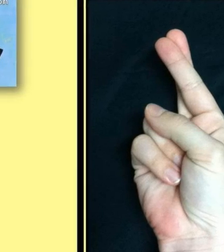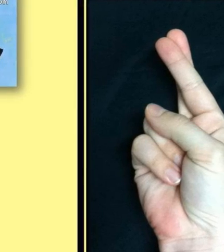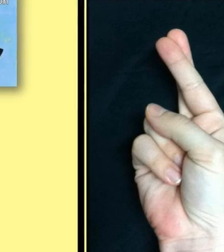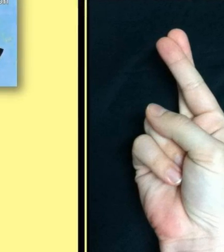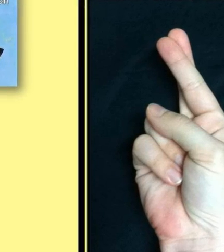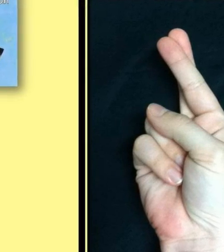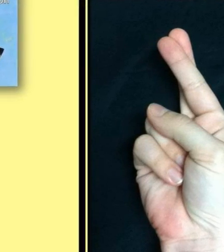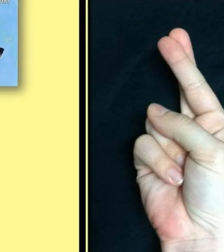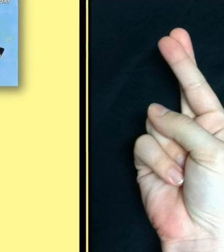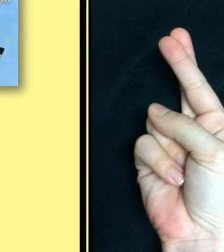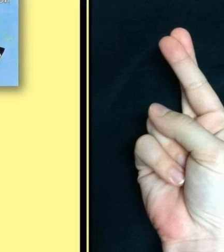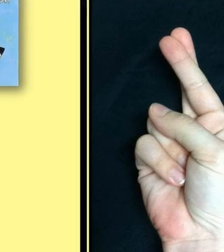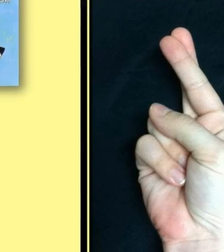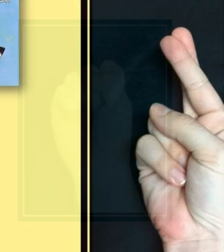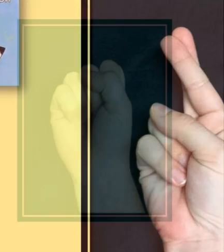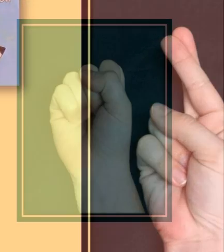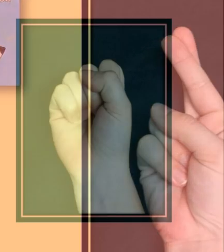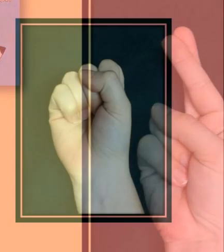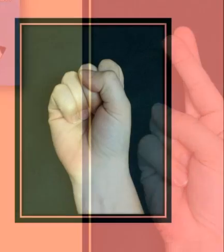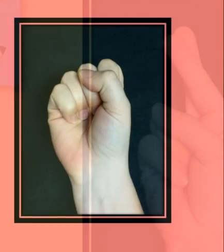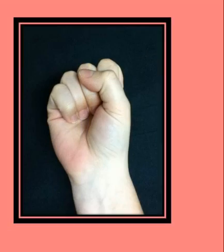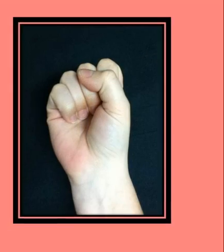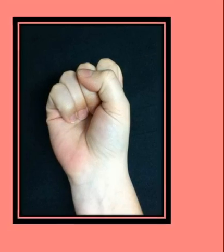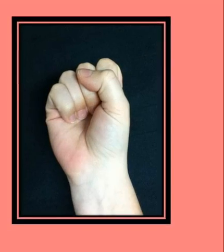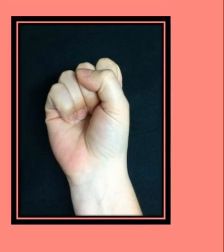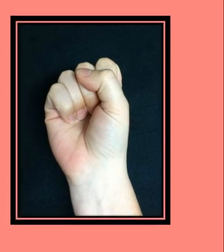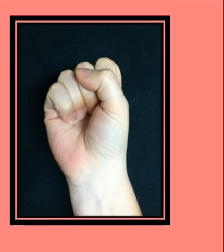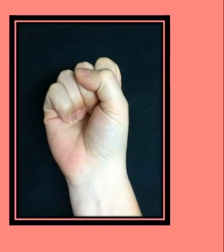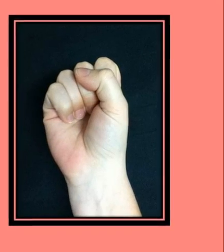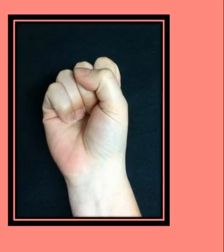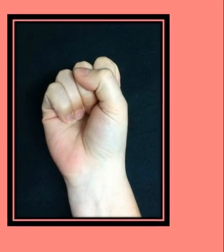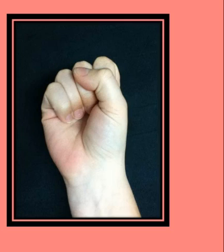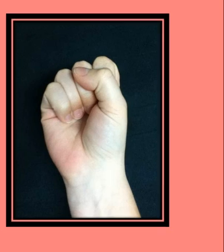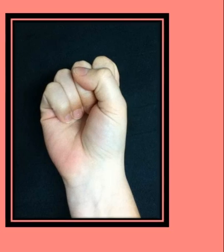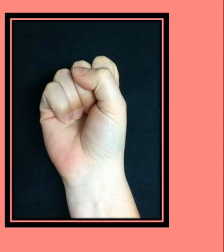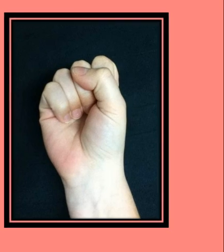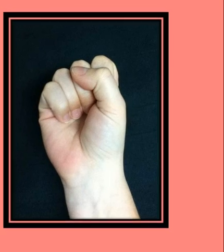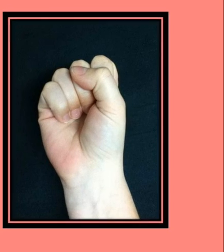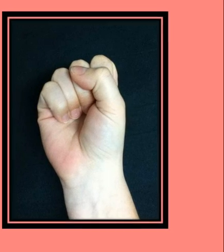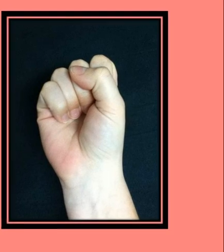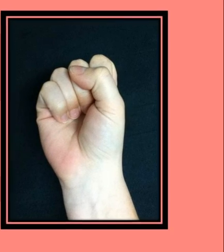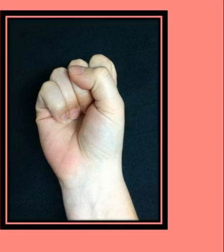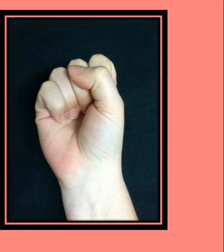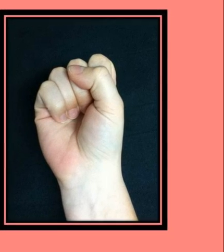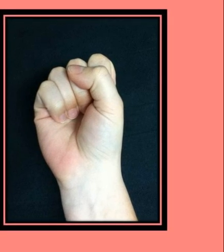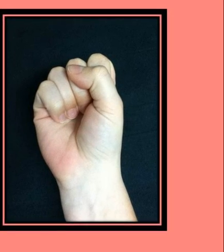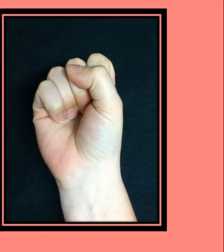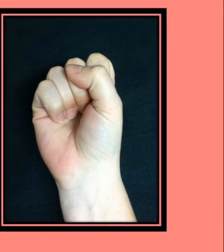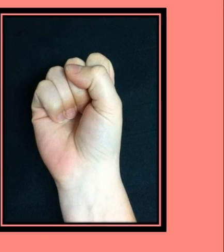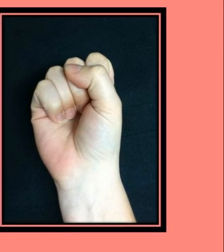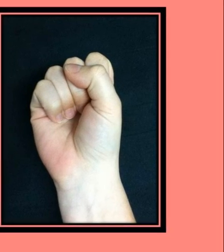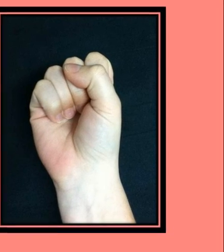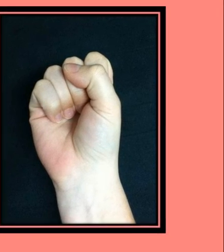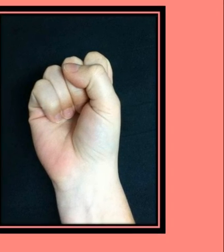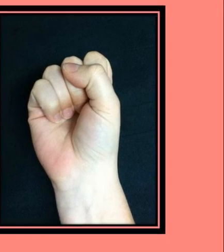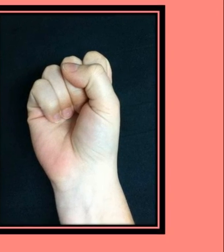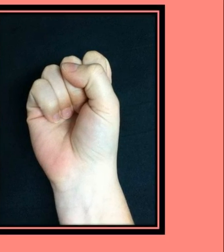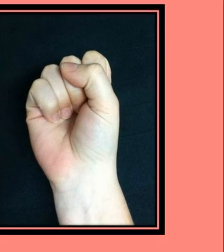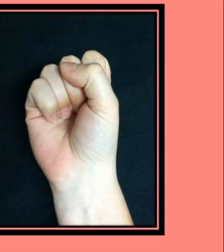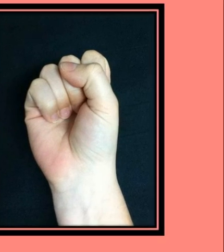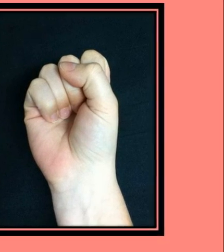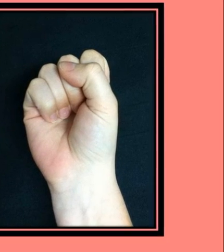in a slightly diagonal angle. S is for story. For the letter S, make a